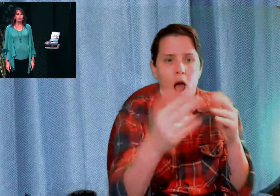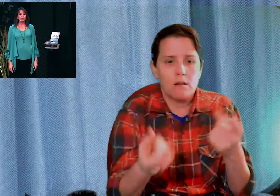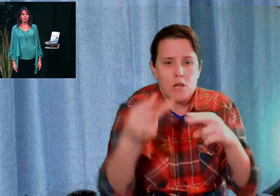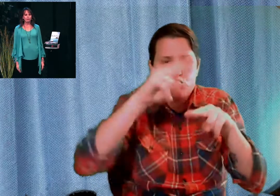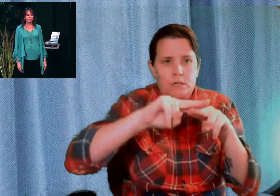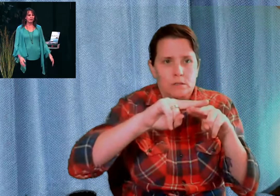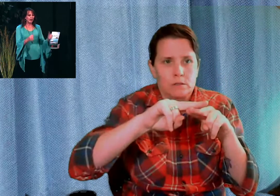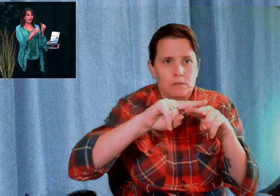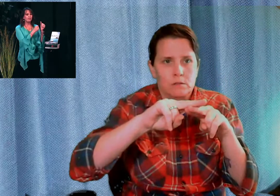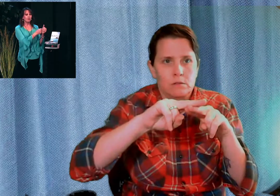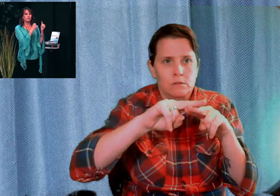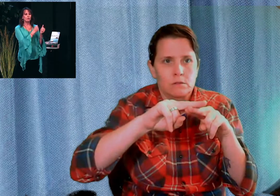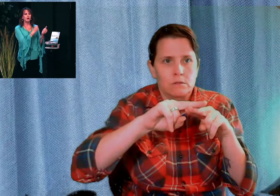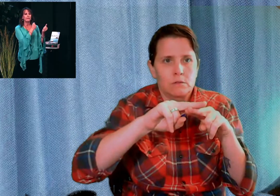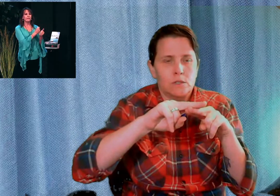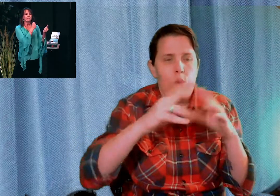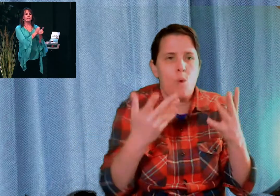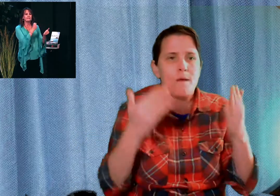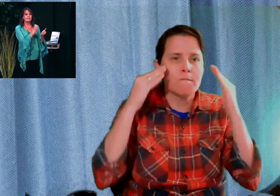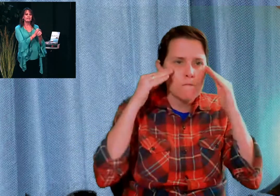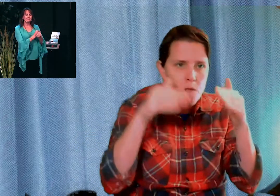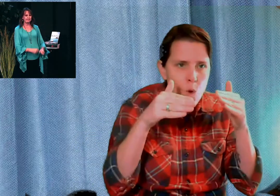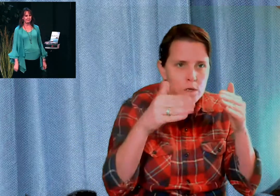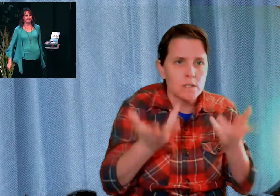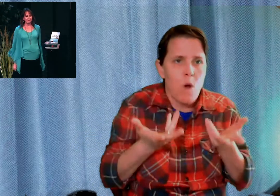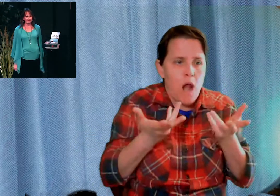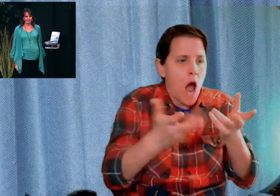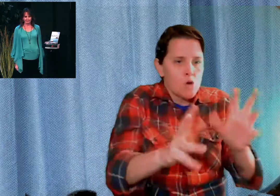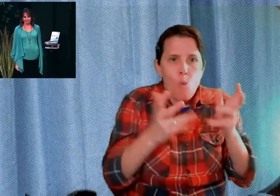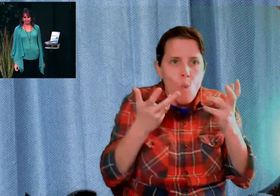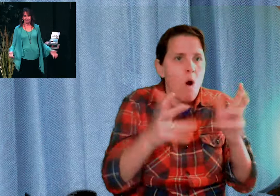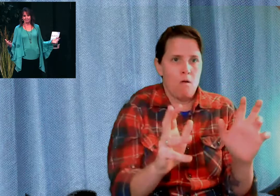So when we're focused on, I don't want this dis-ease,